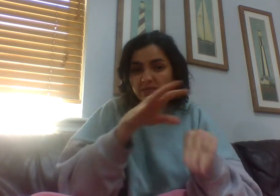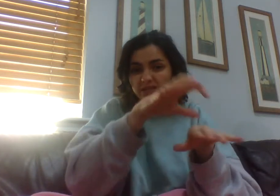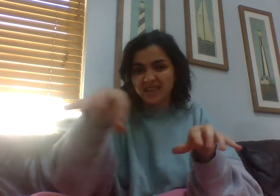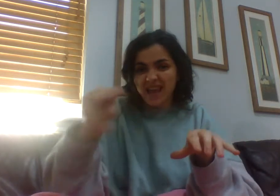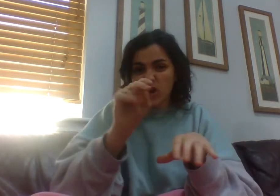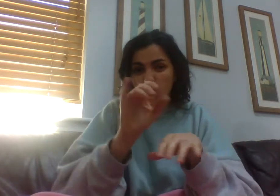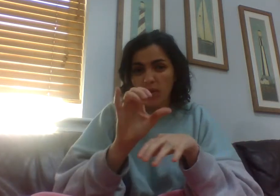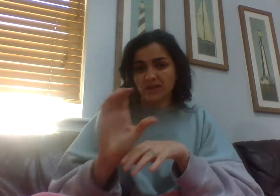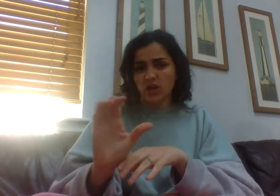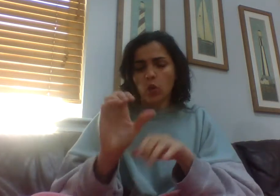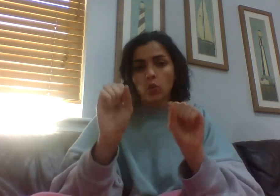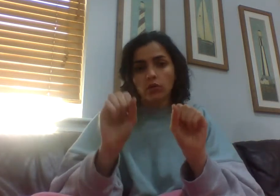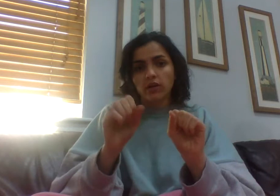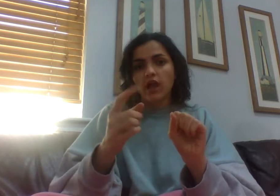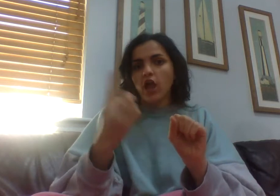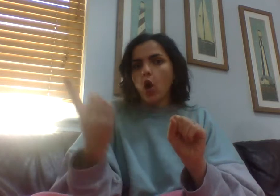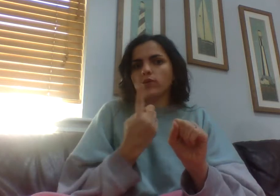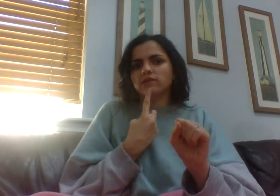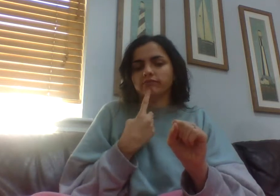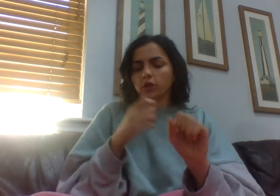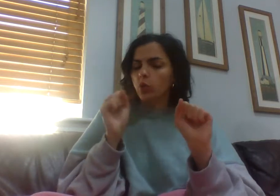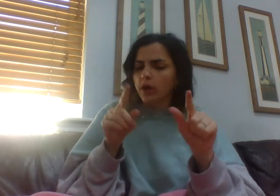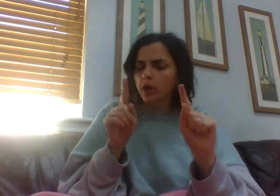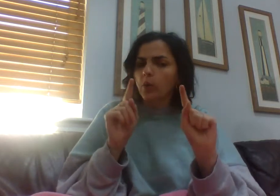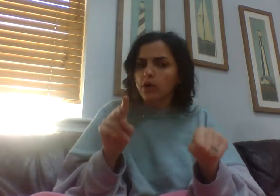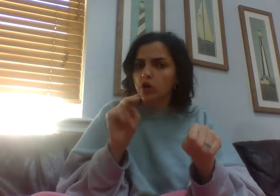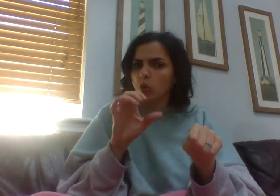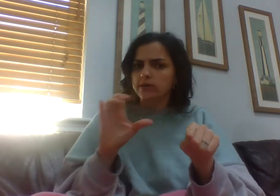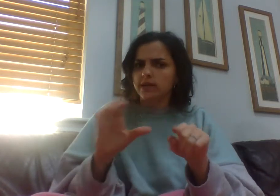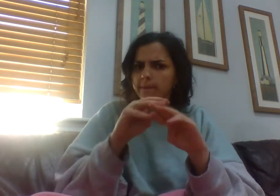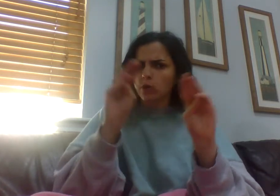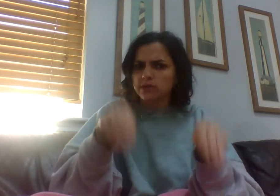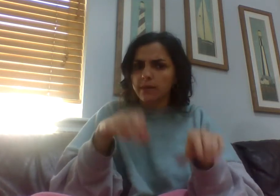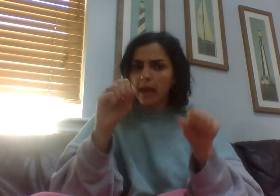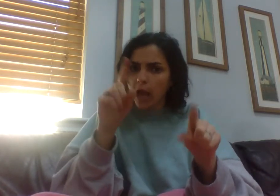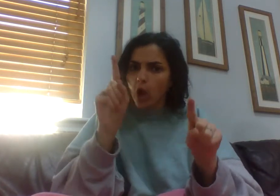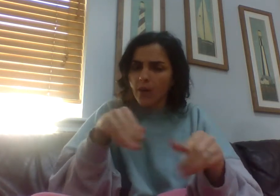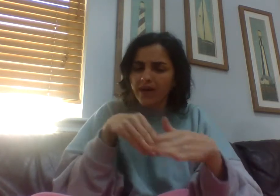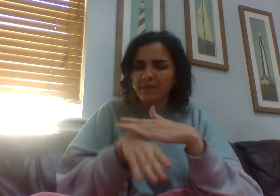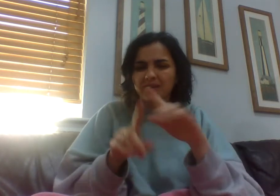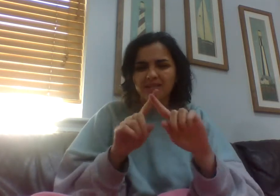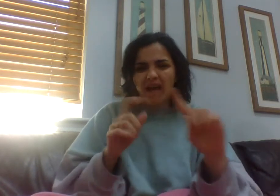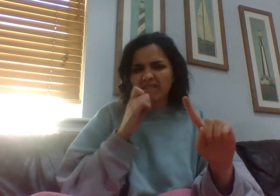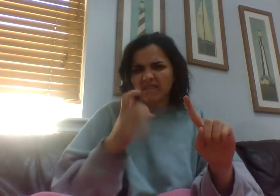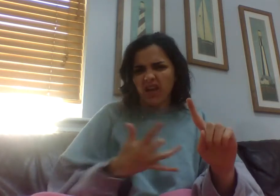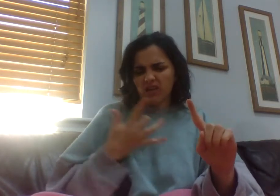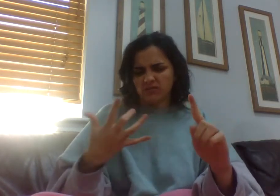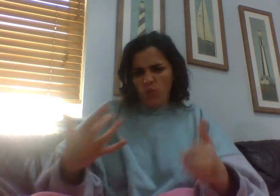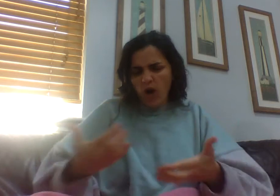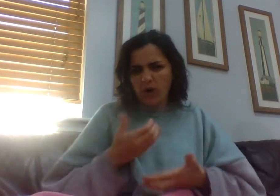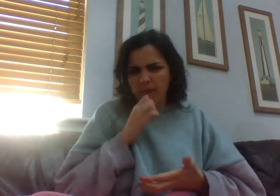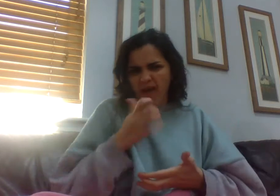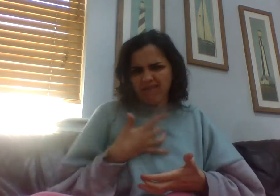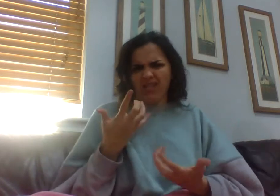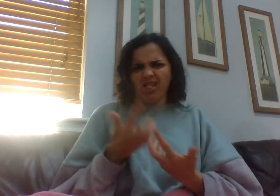you were welcome. So to continue with this idea of the social isolation that continues even once people